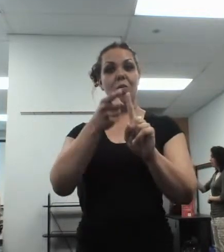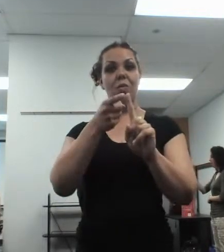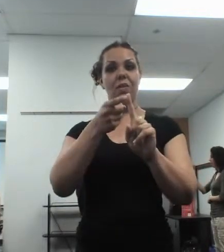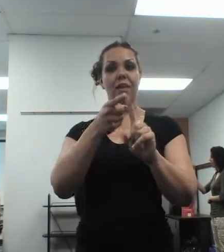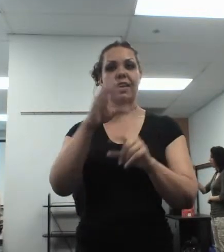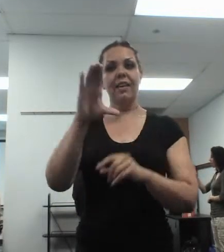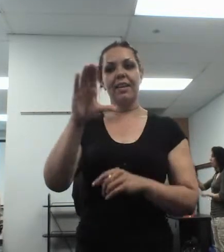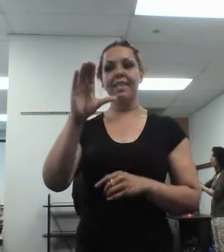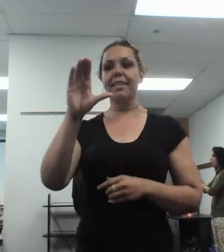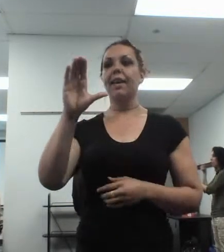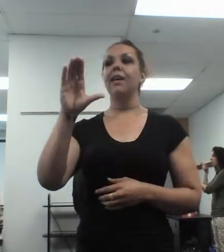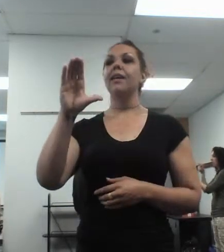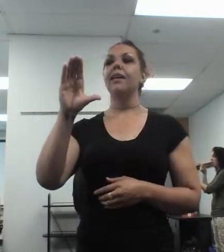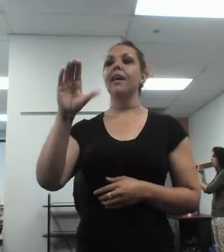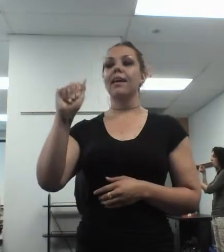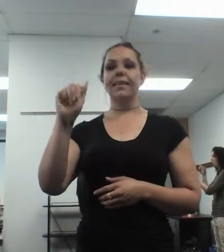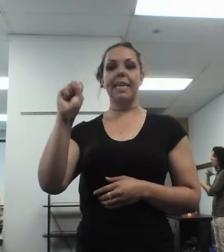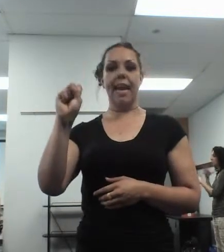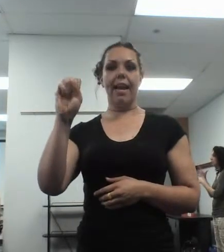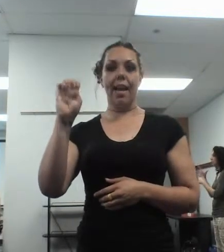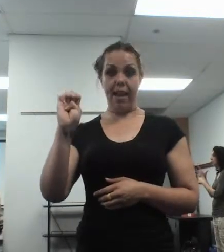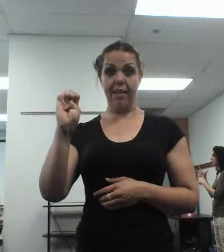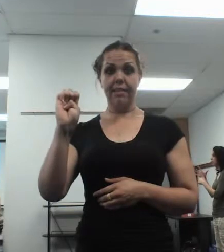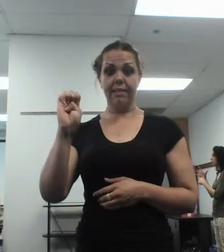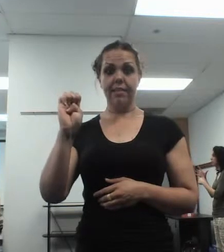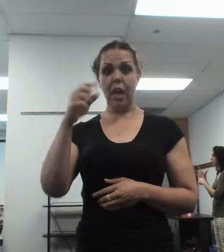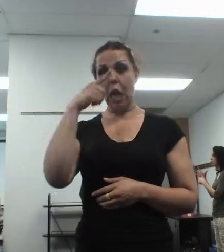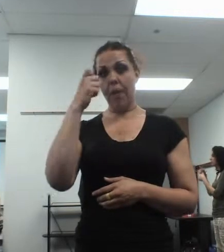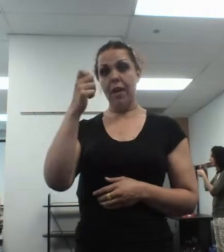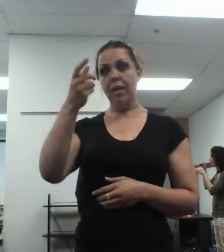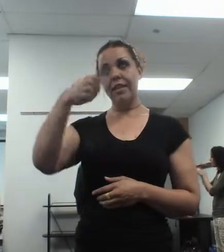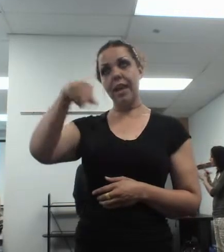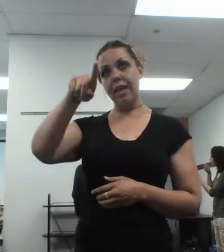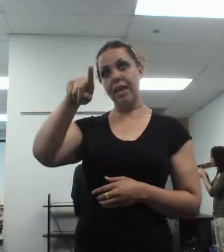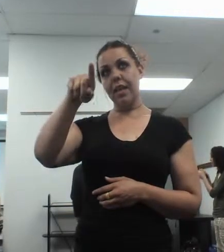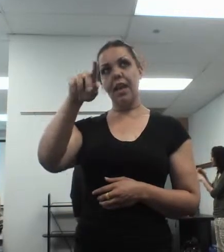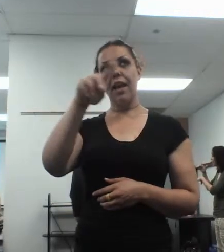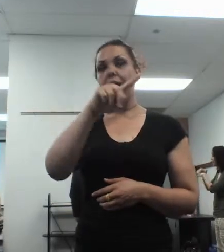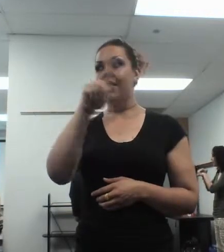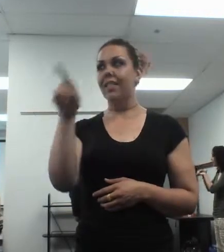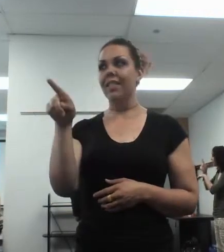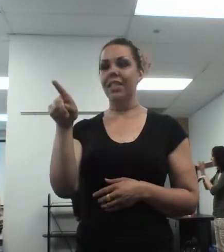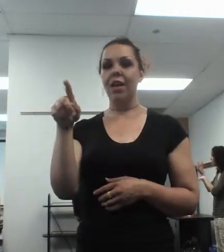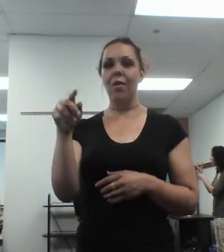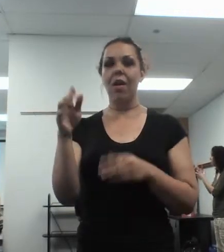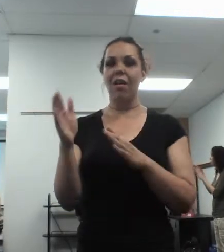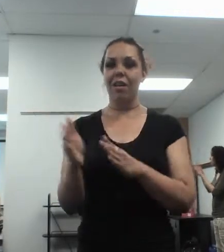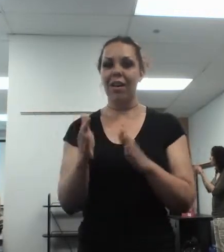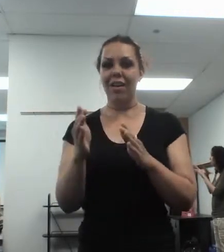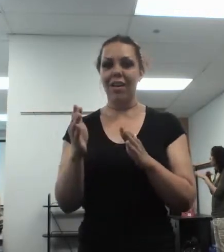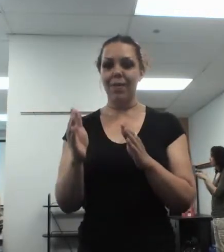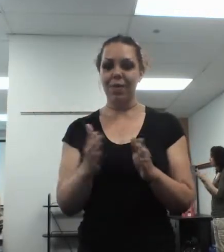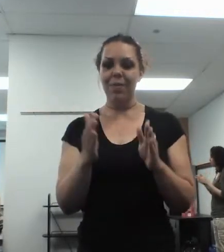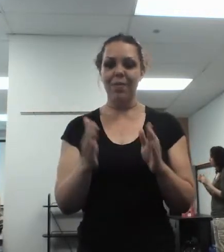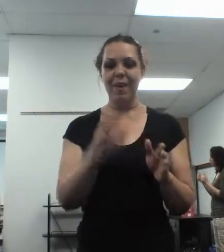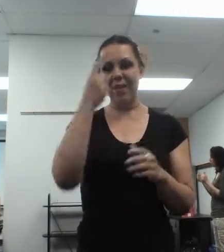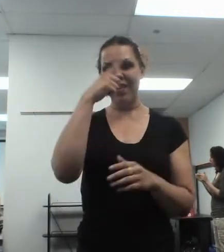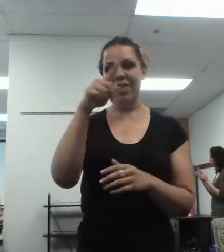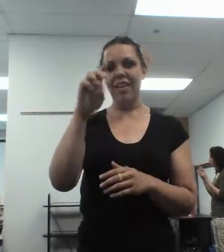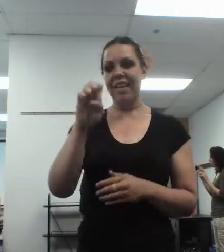they're getting ready to take the EIPA, the educational test. So they're